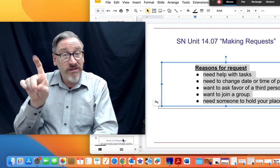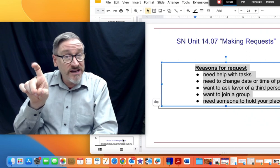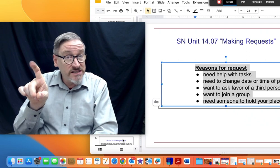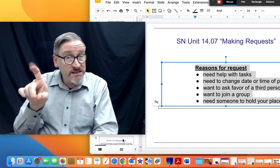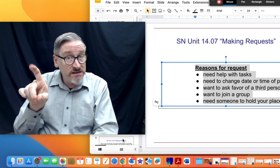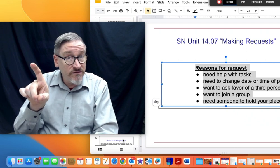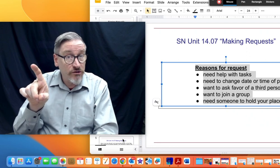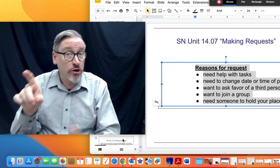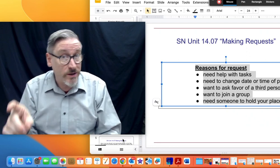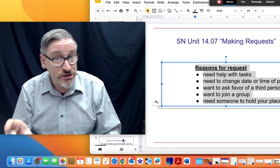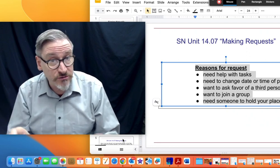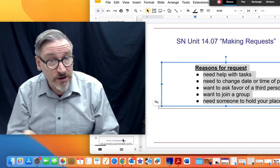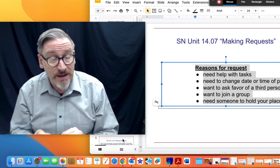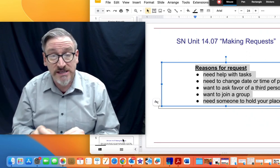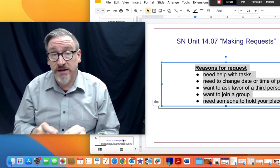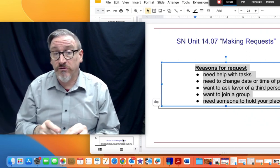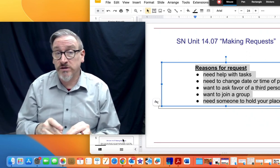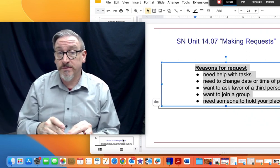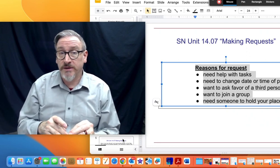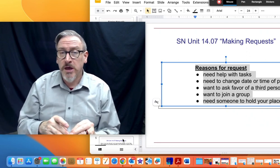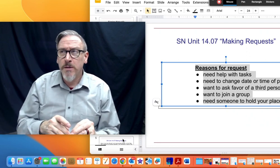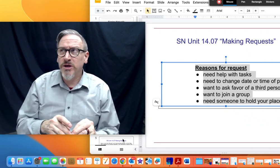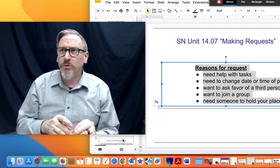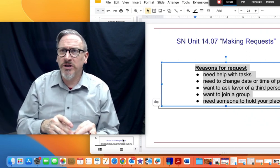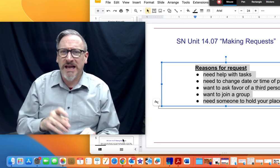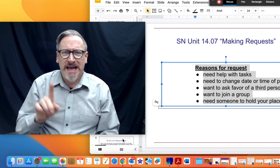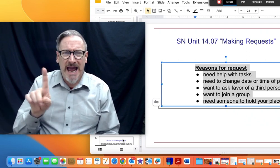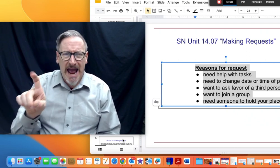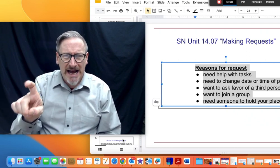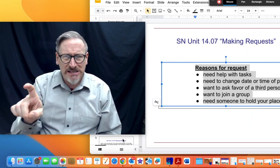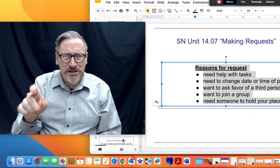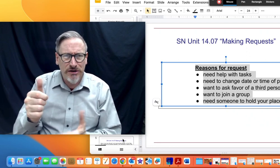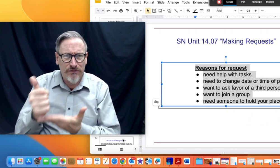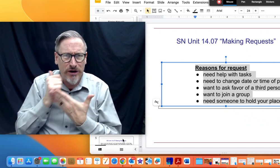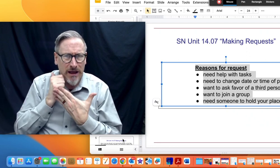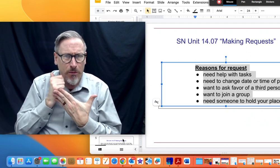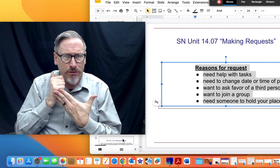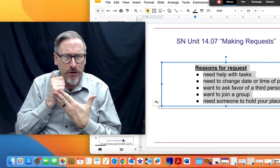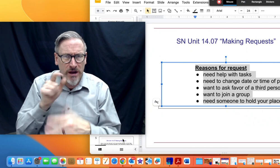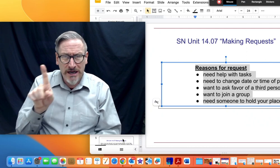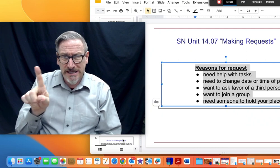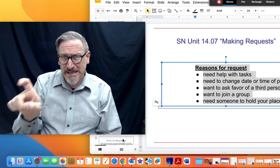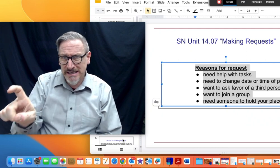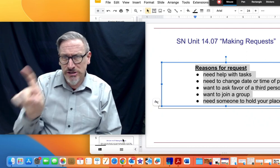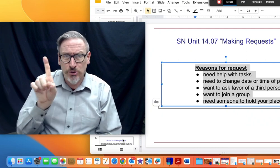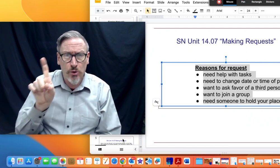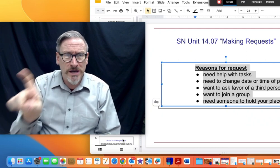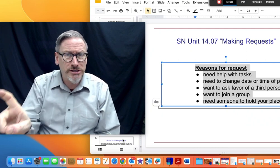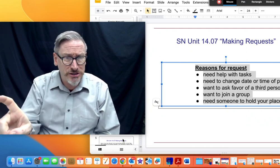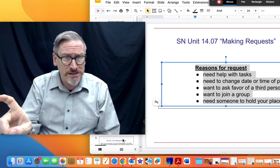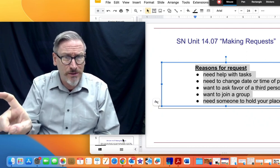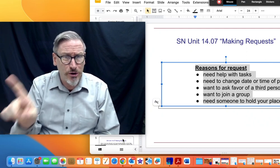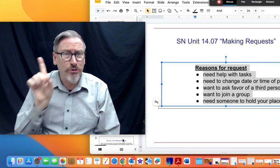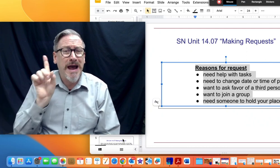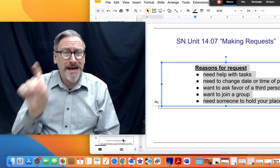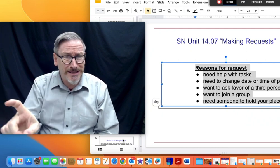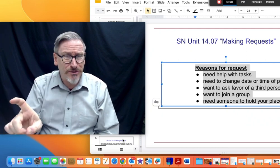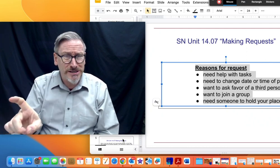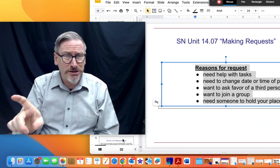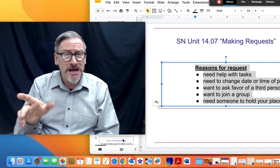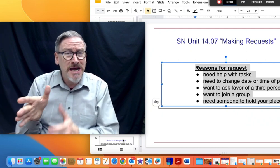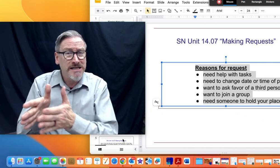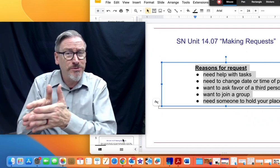or this for a question, right? Asking for something, but you wouldn't like ask for help because this is to question someone or to